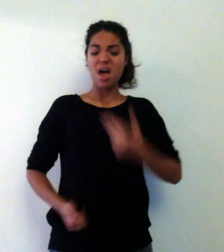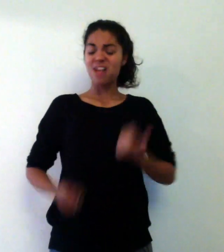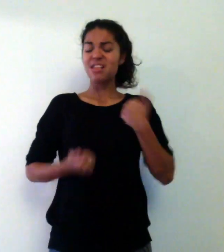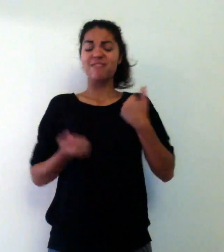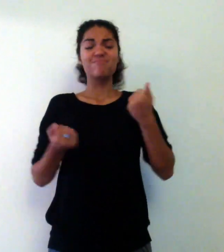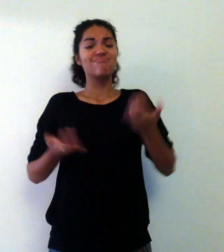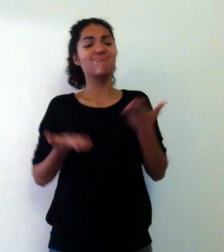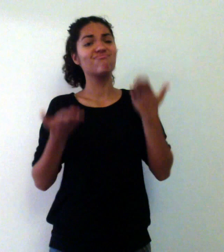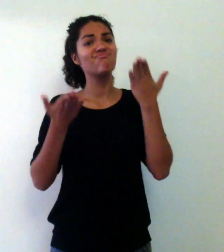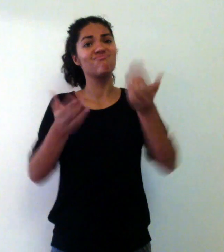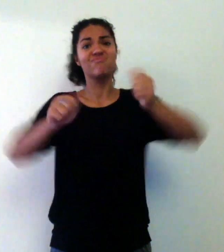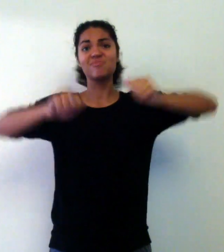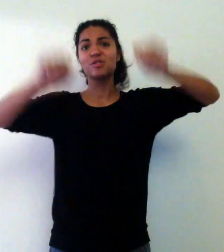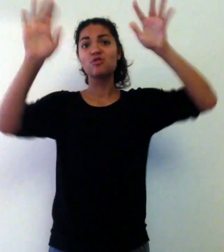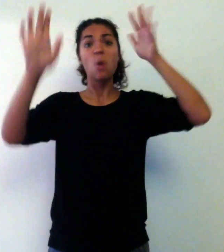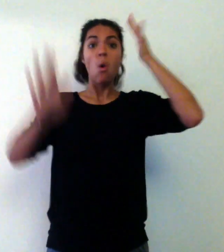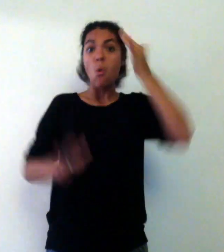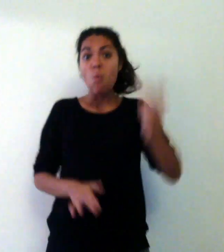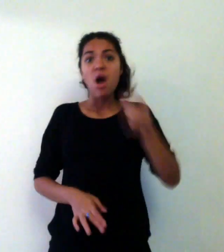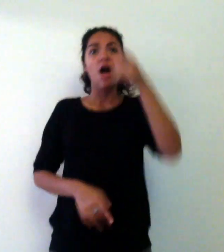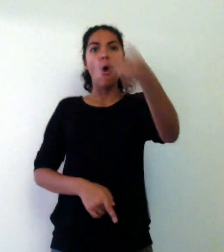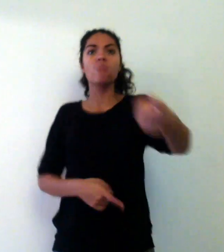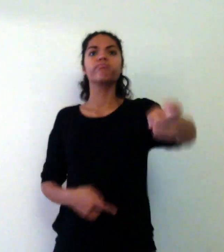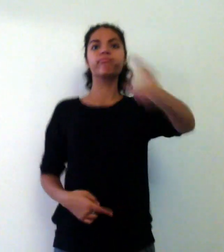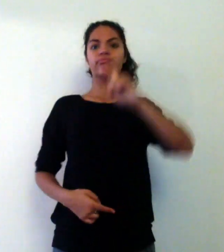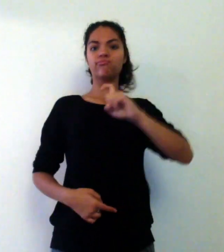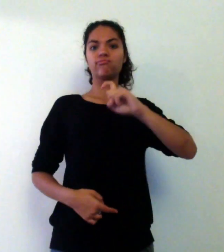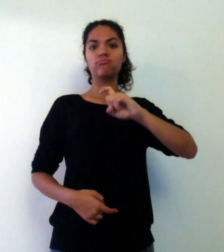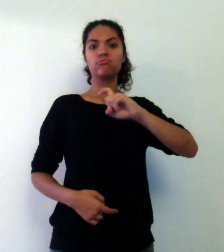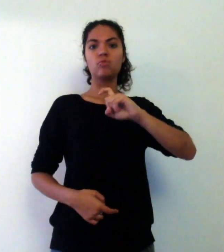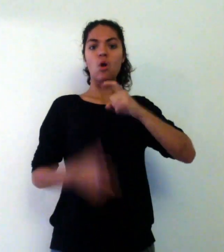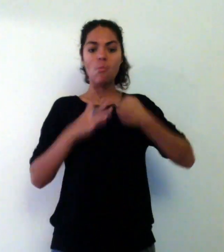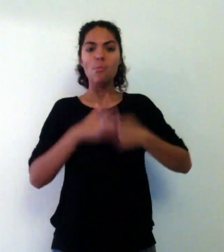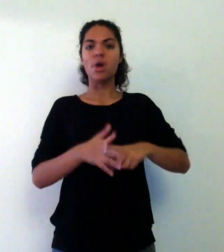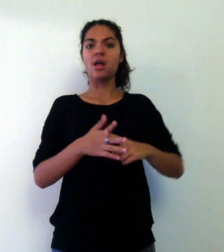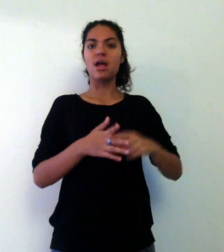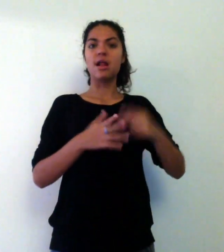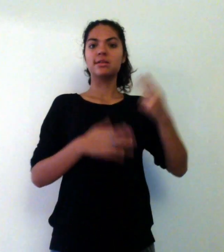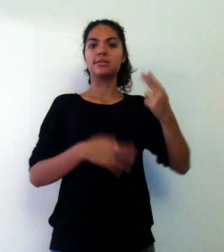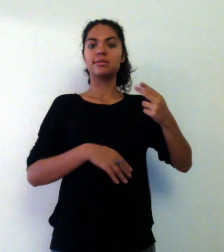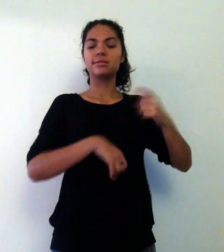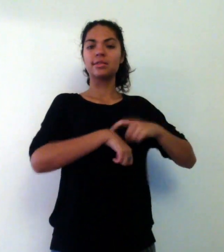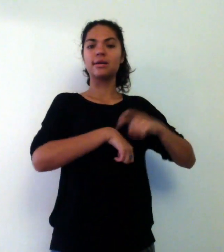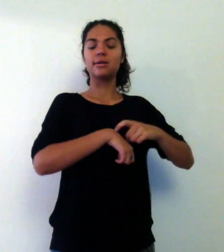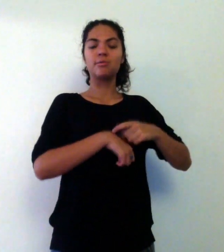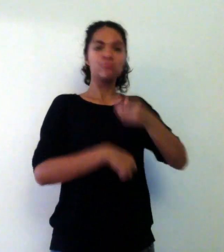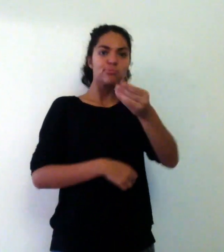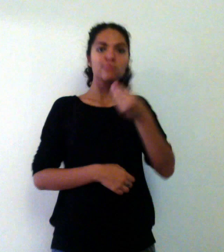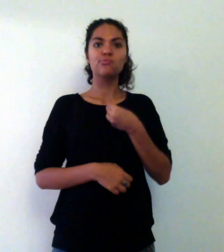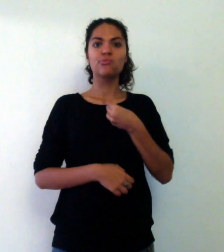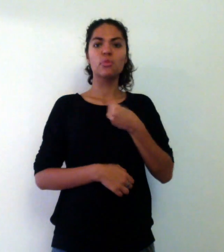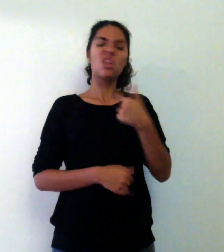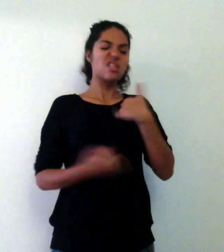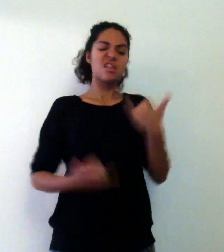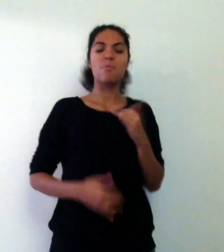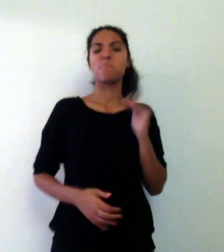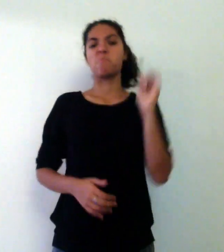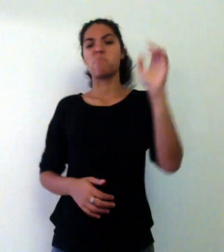life was given to me by you. A person who knows that God has provided his or her strength and